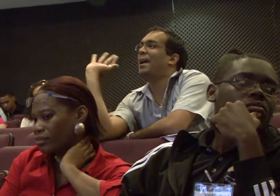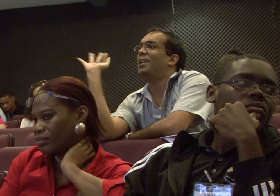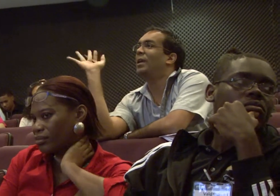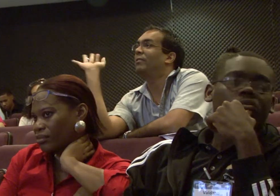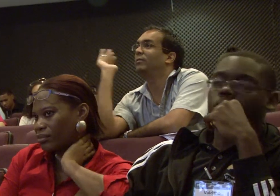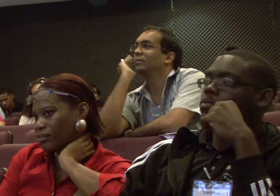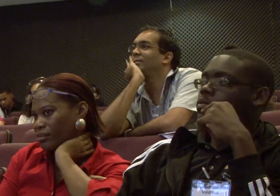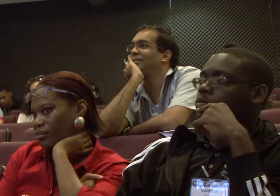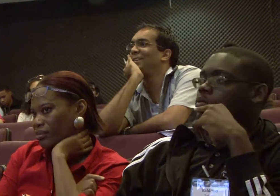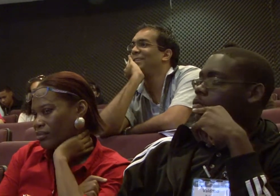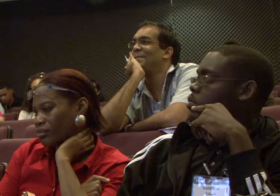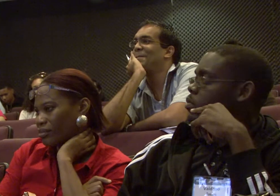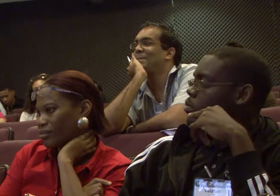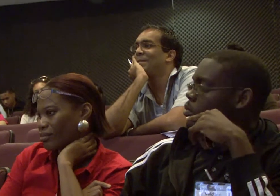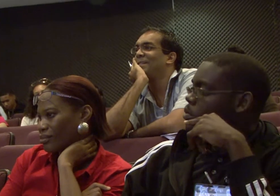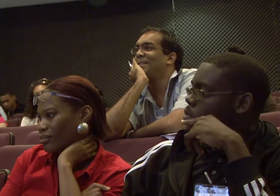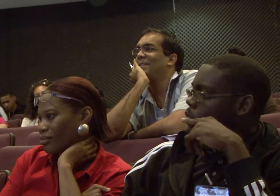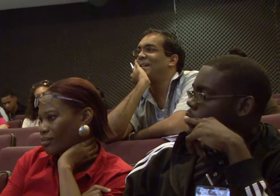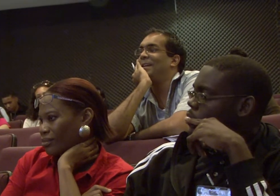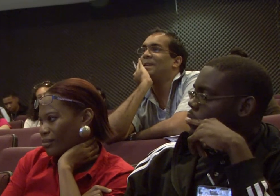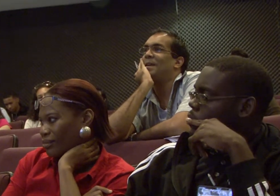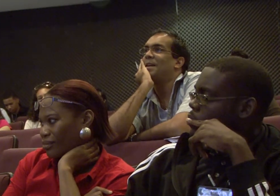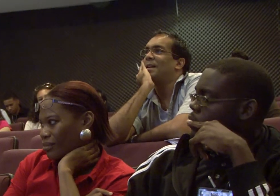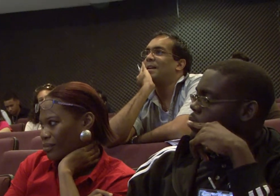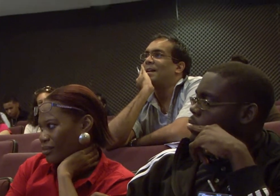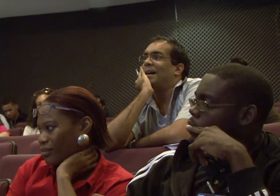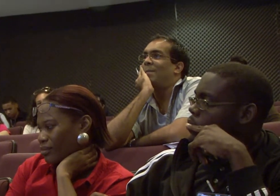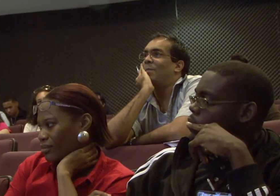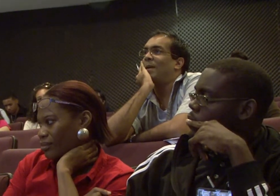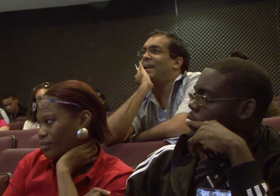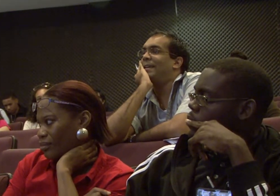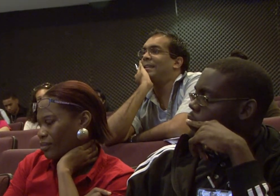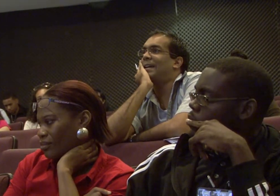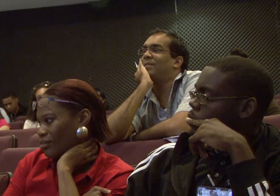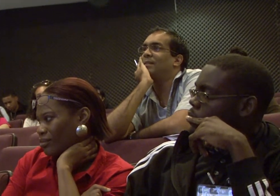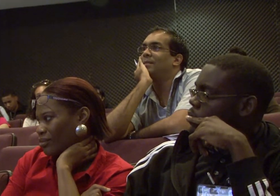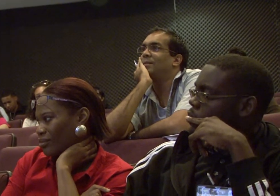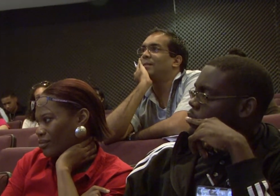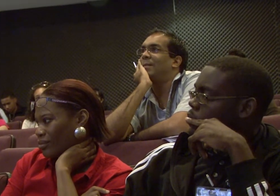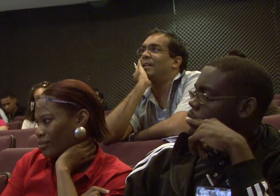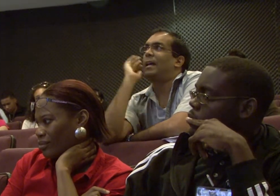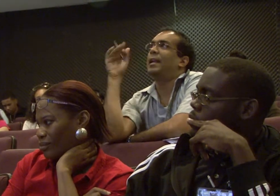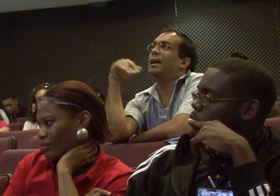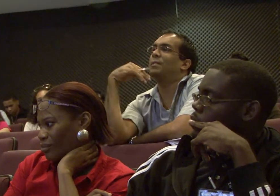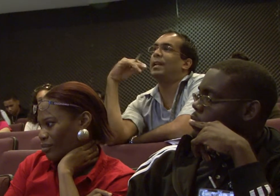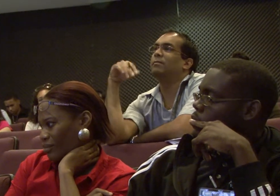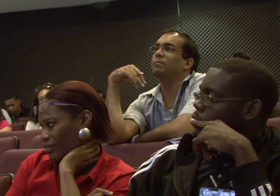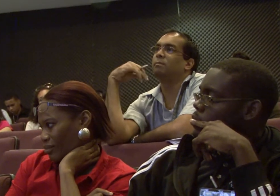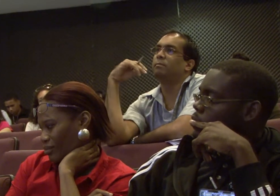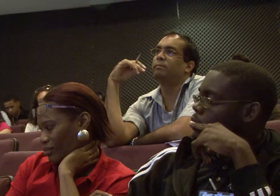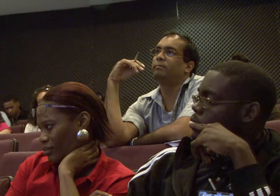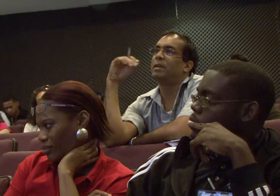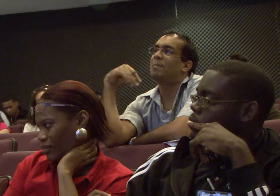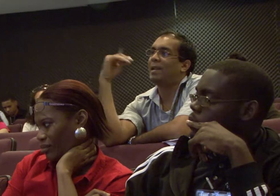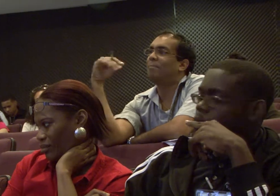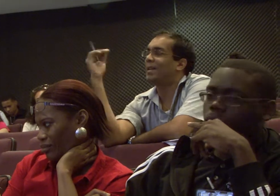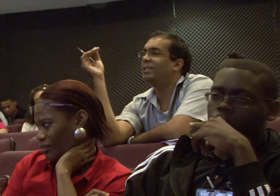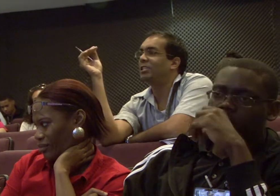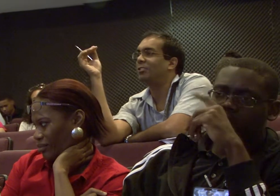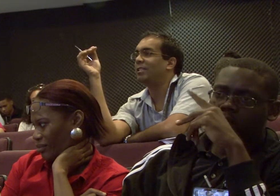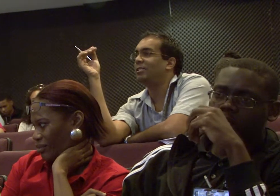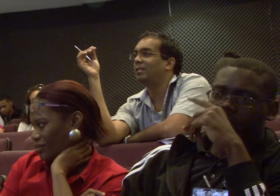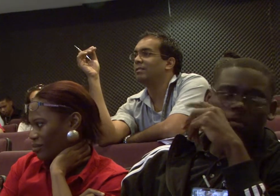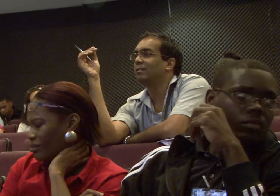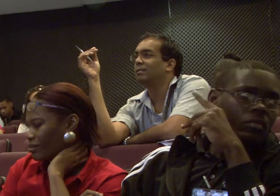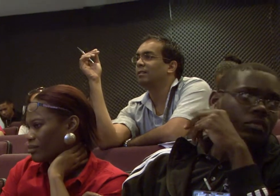down there and smile and wave. Right? When my kids have to, and I have to like manipulate my